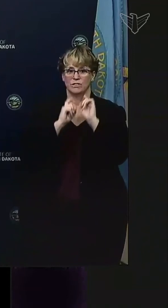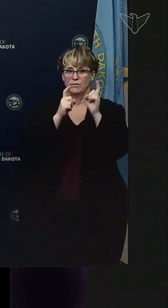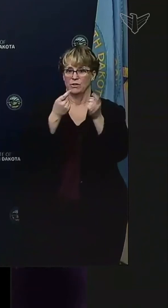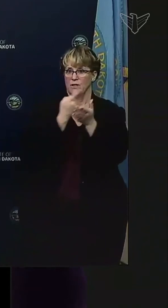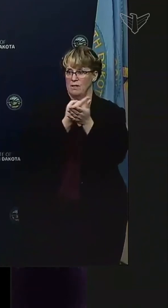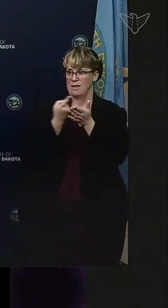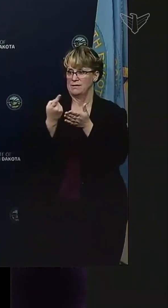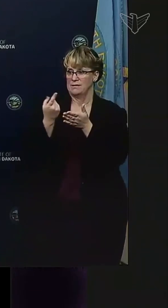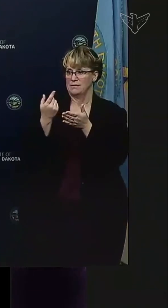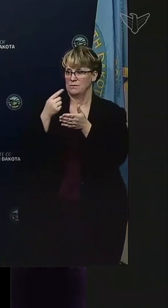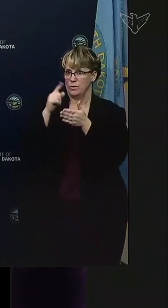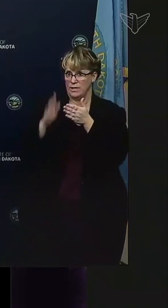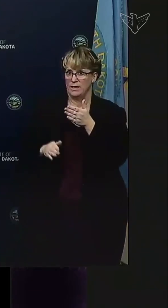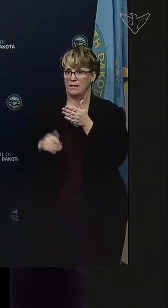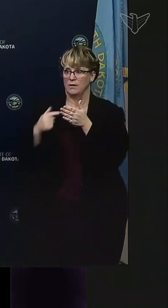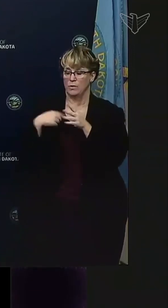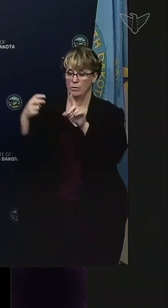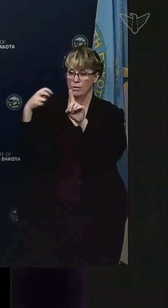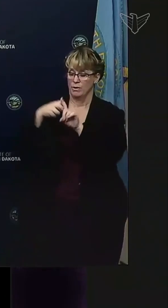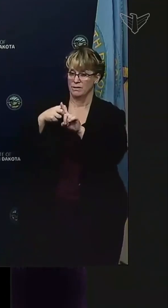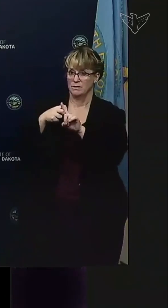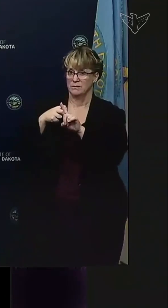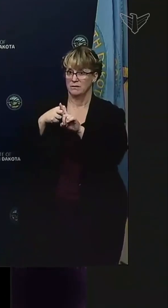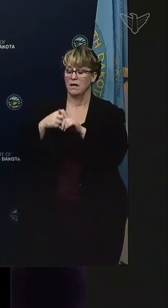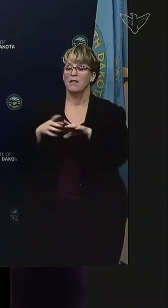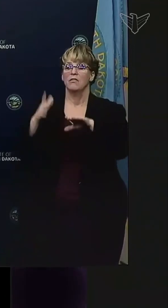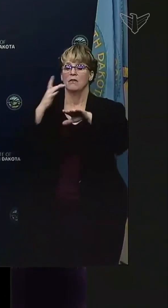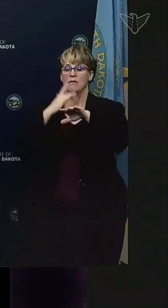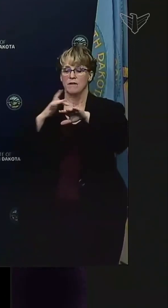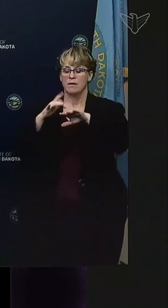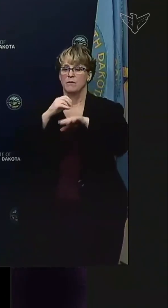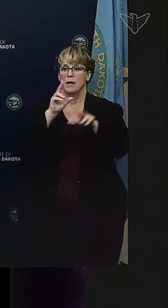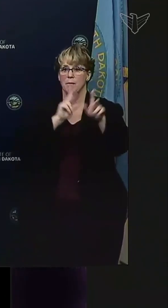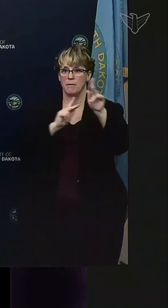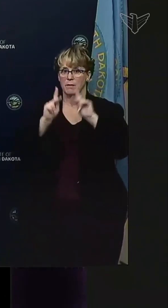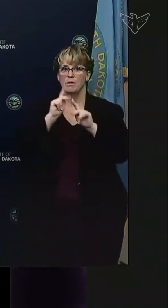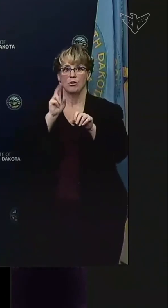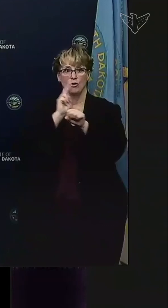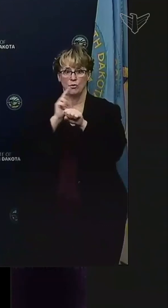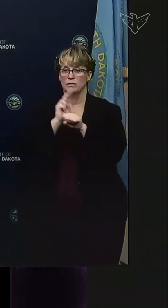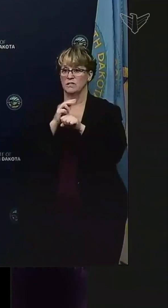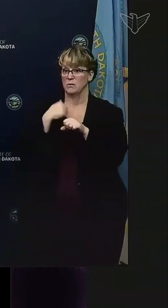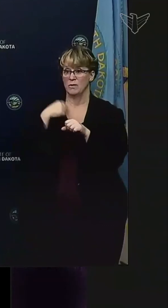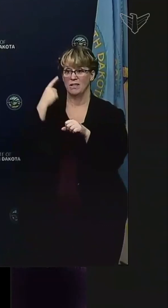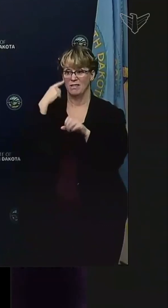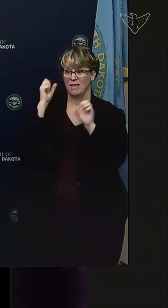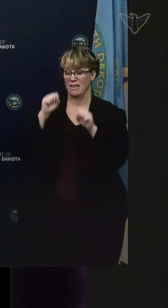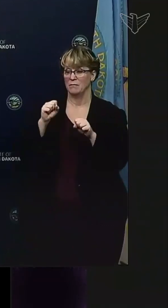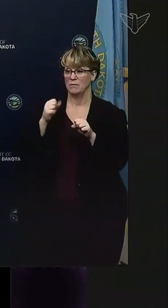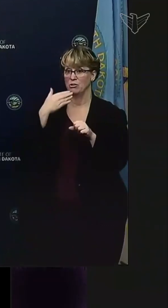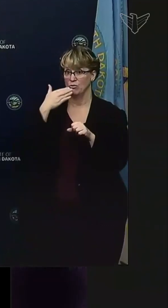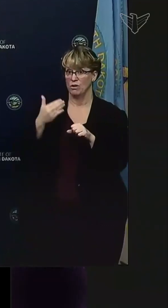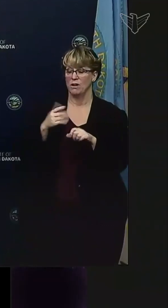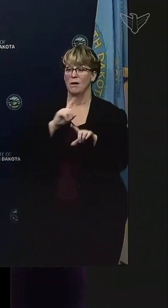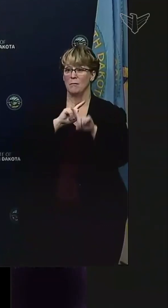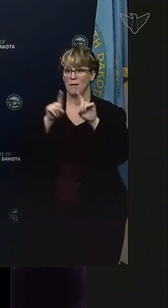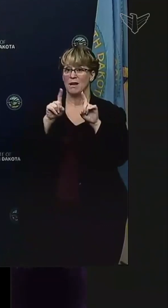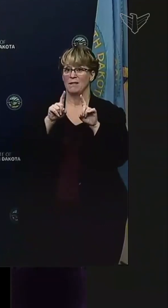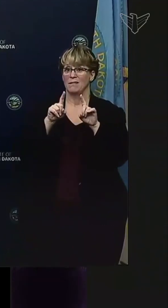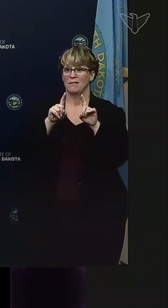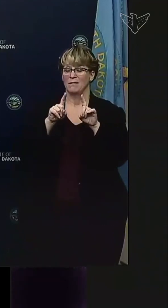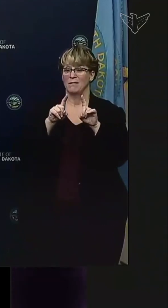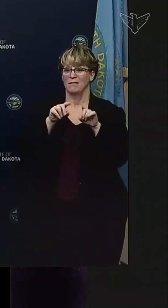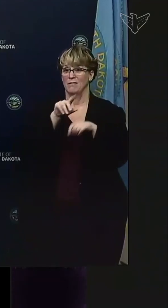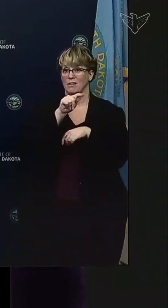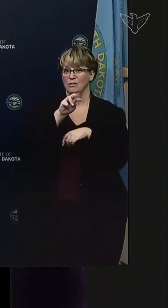amount of time since we had requested them, they are available and patients are utilizing them that we think could be beneficial. But the actual clinical